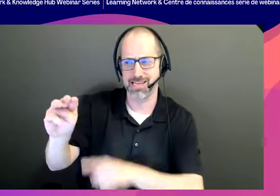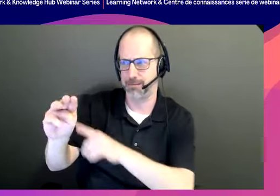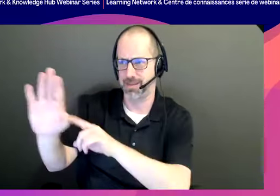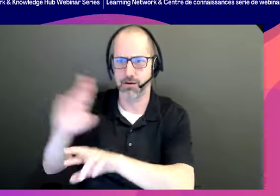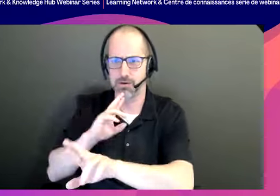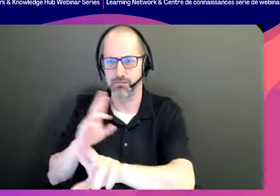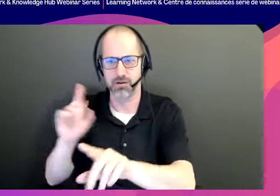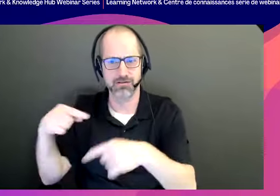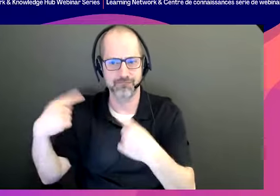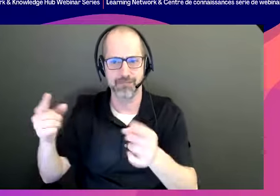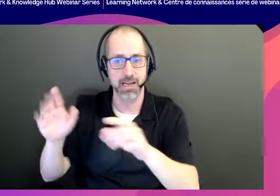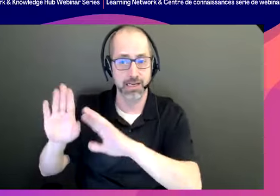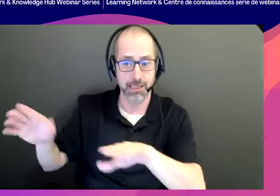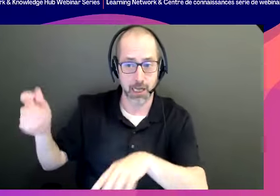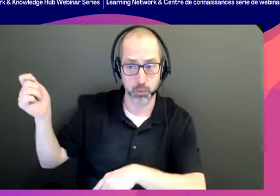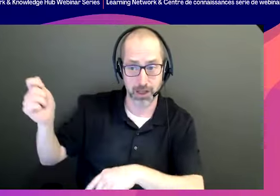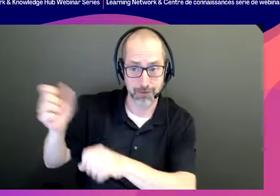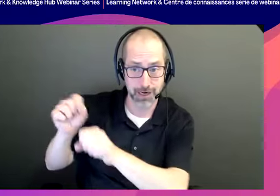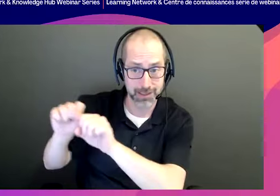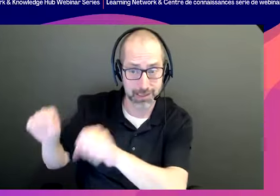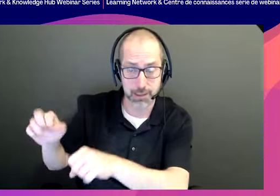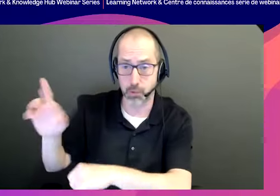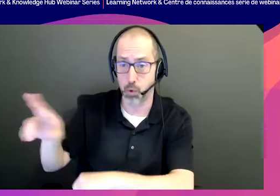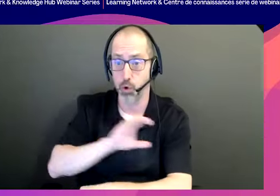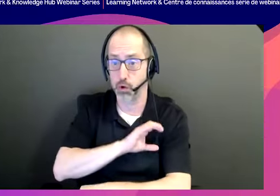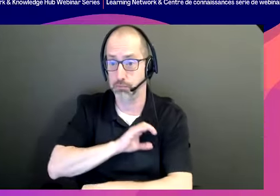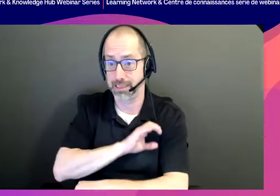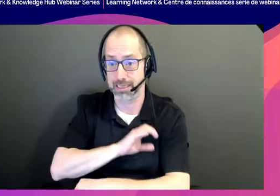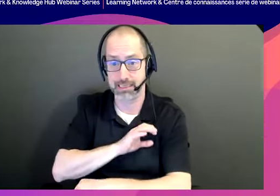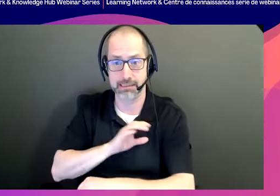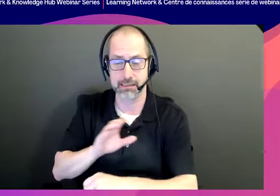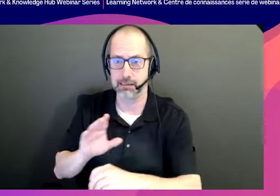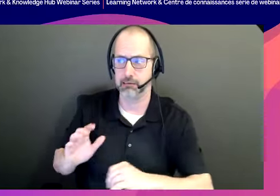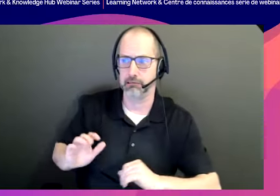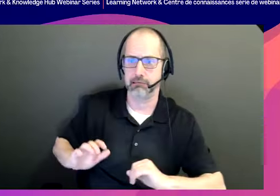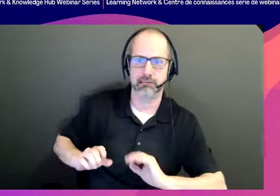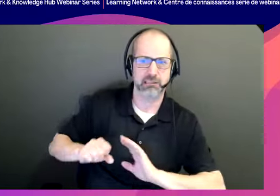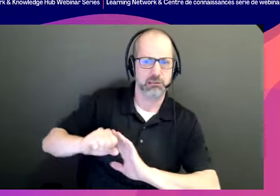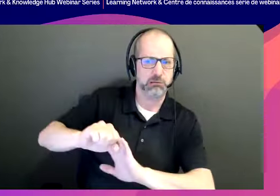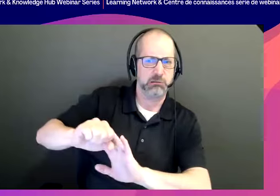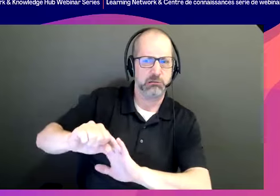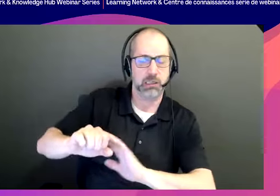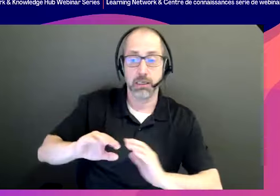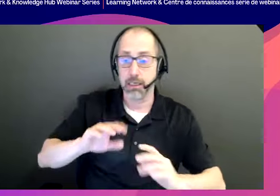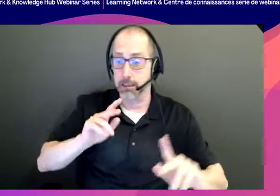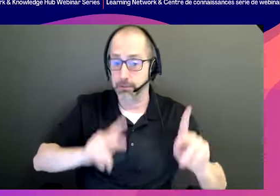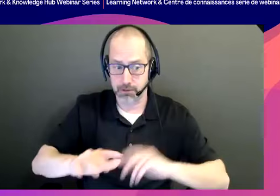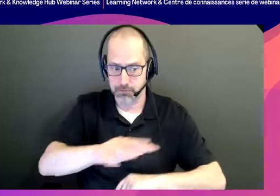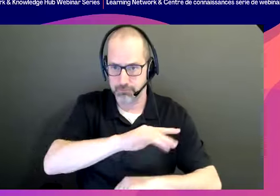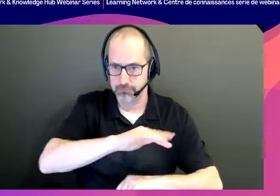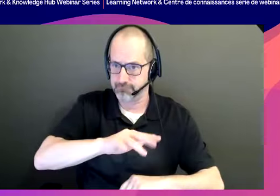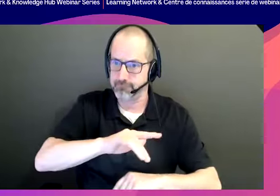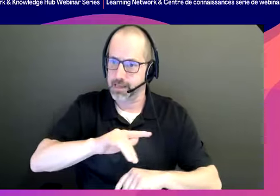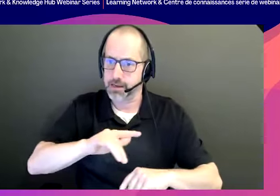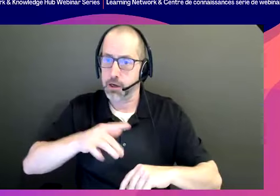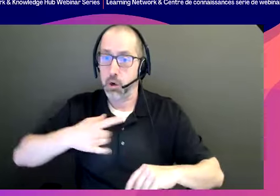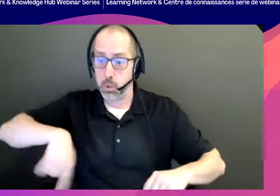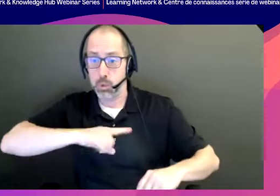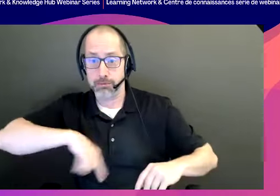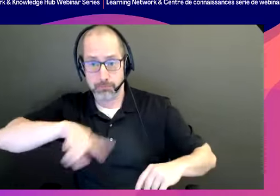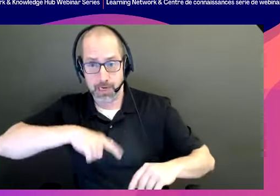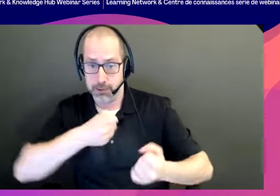system or police response. Both can be really reactive, and the community needs to be proactive in supporting